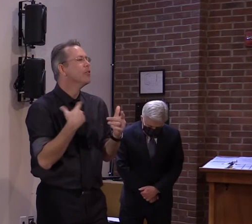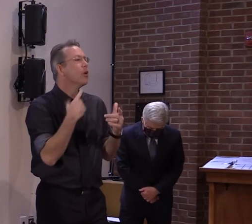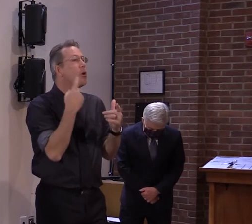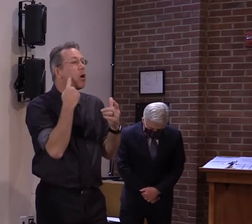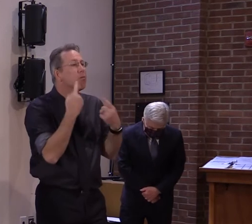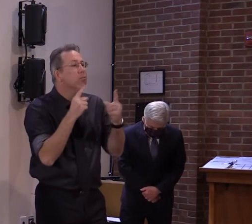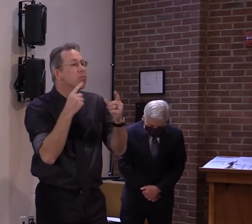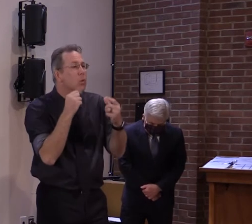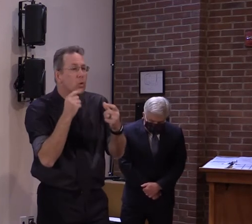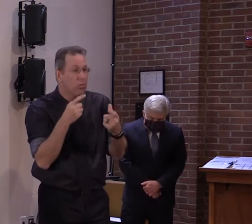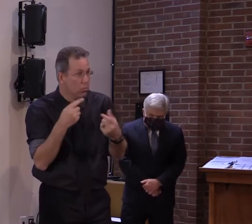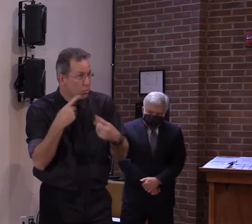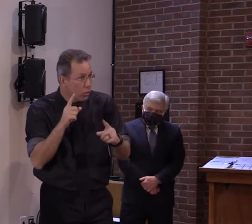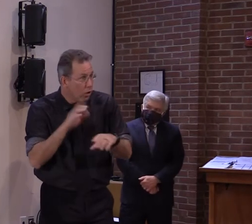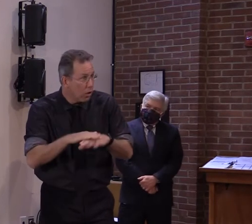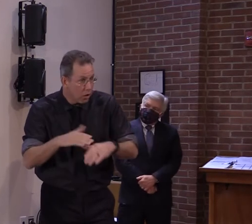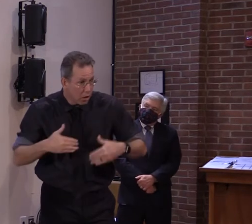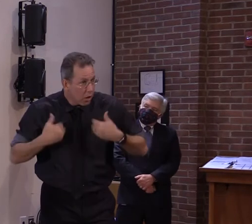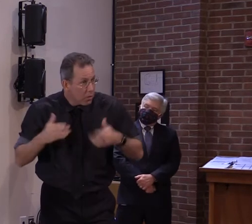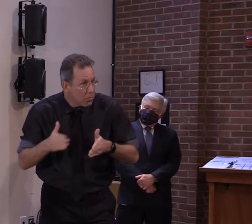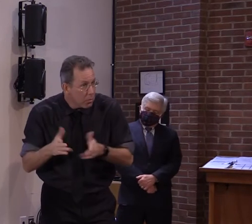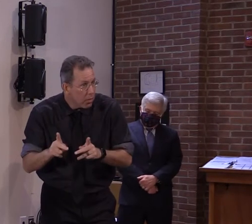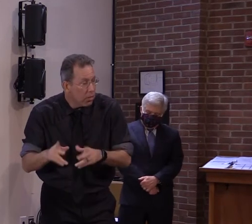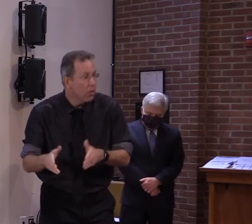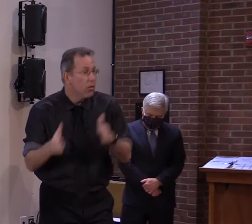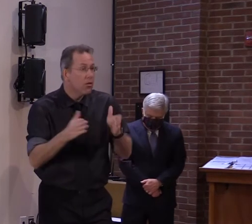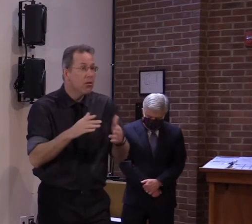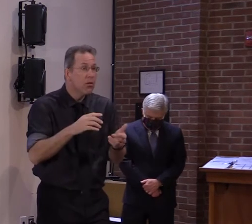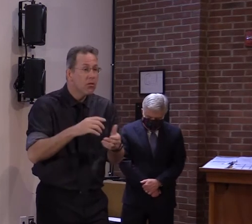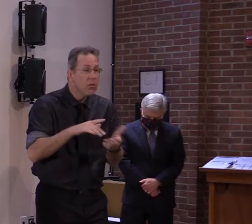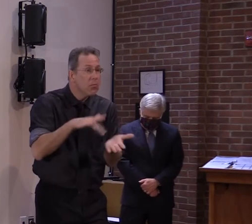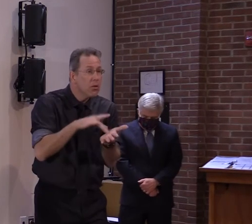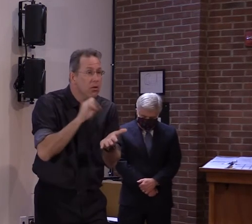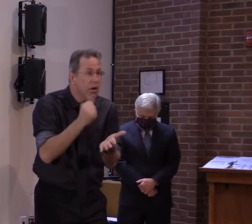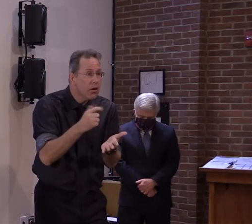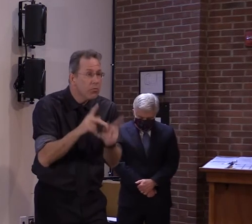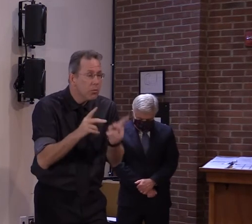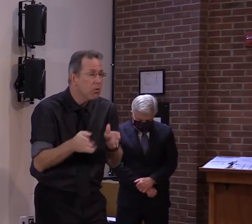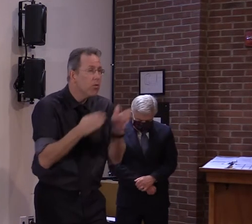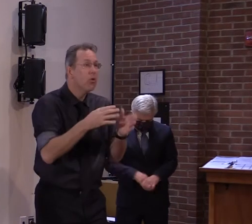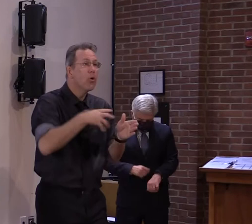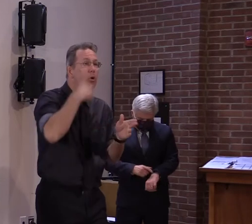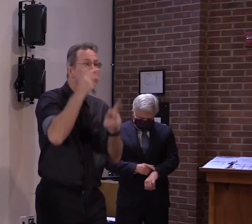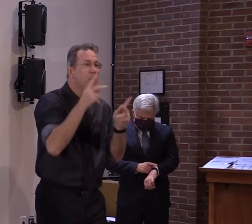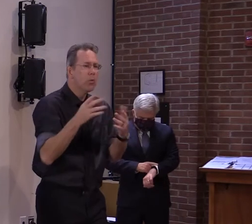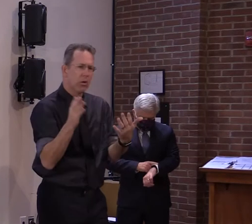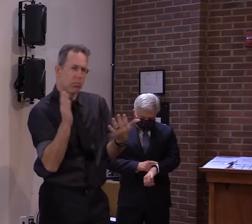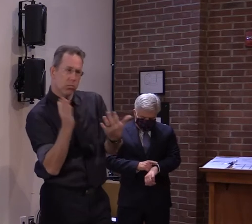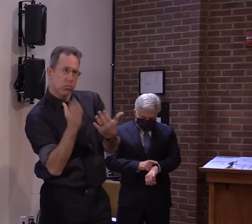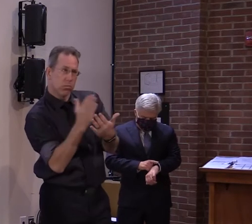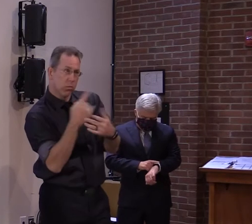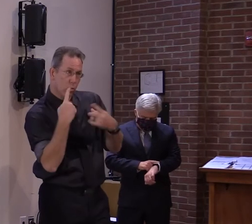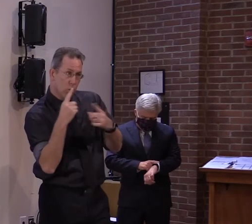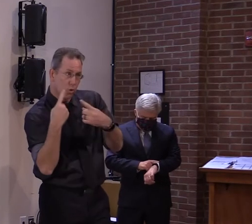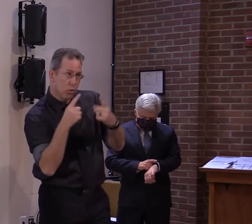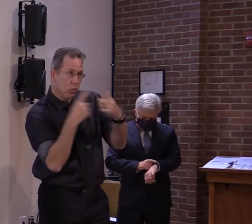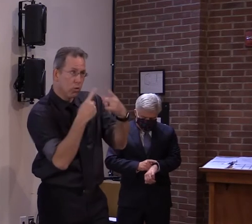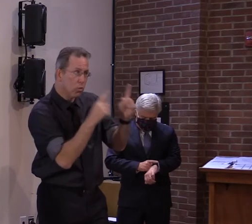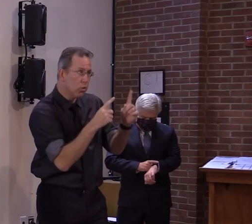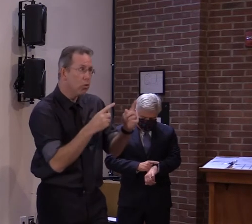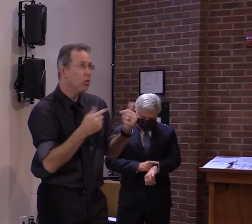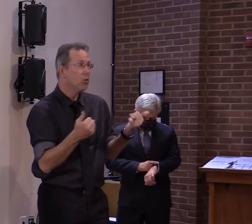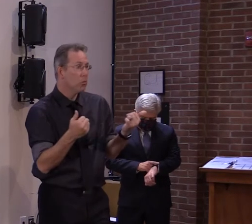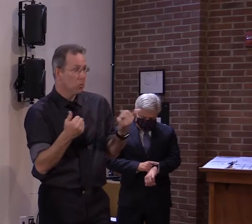healthy versus did they have a group of people who were iller, who were older, or who were very young?